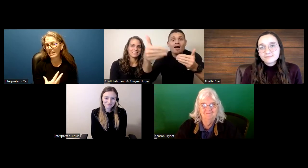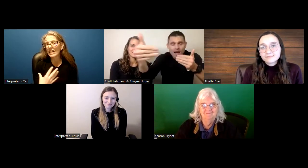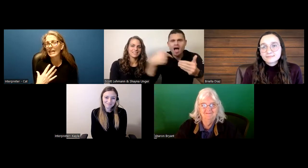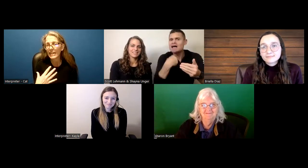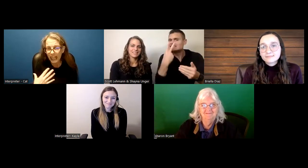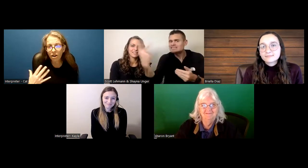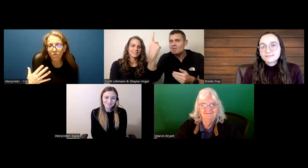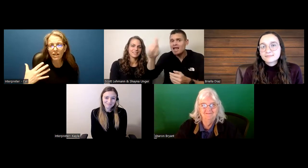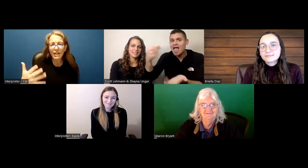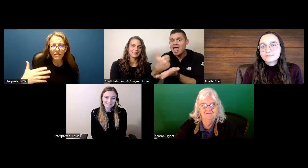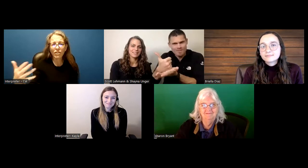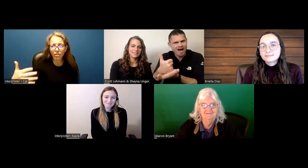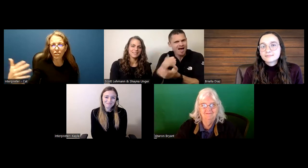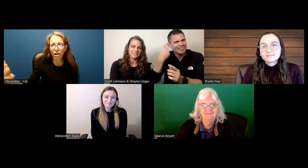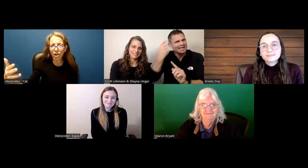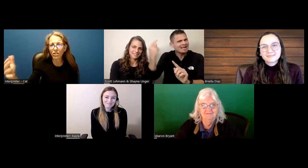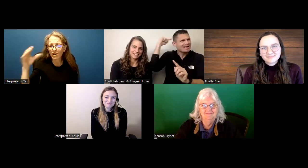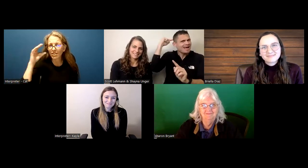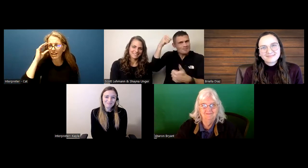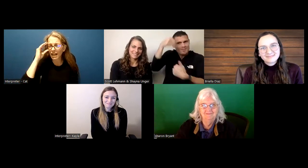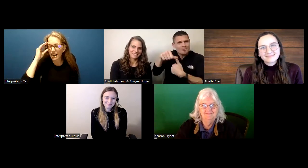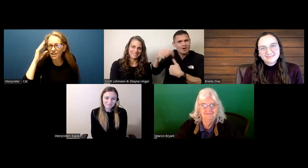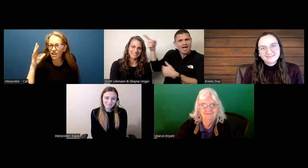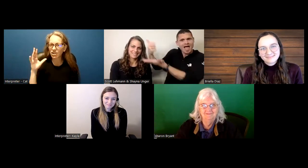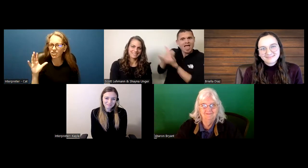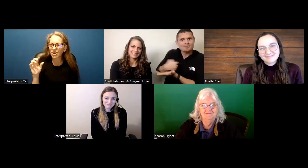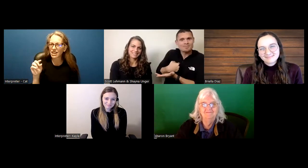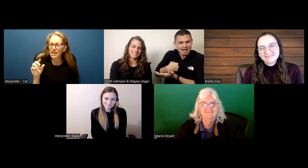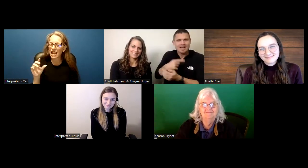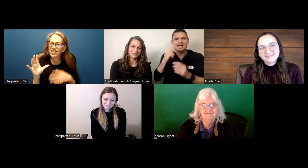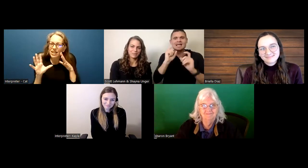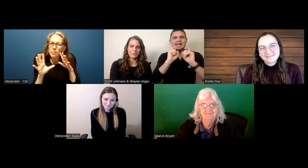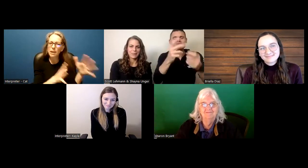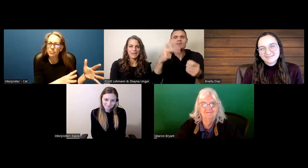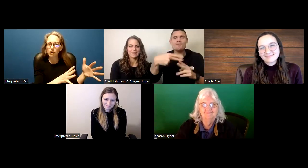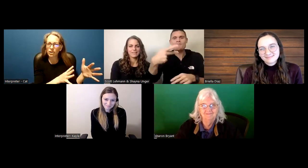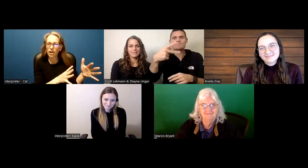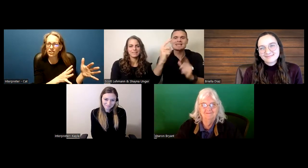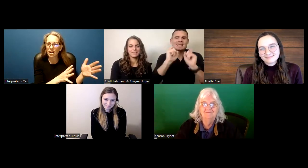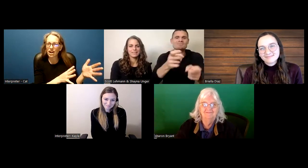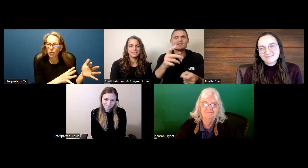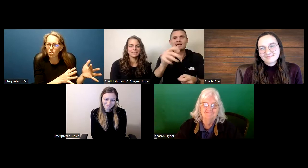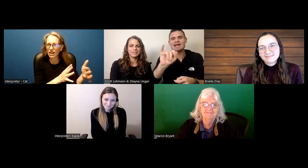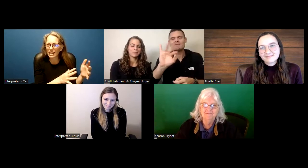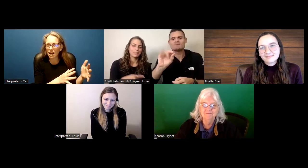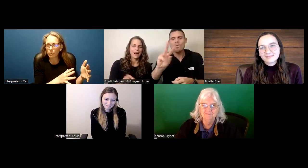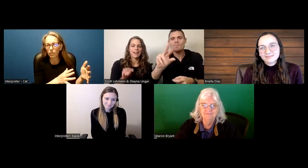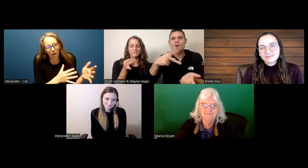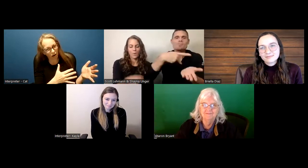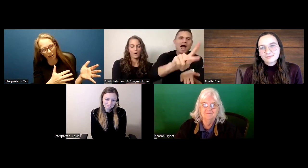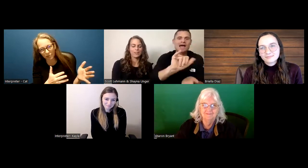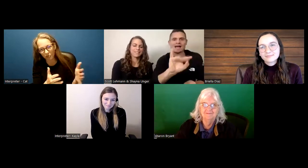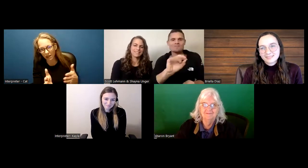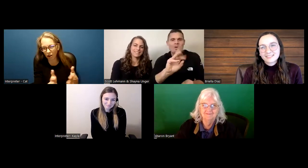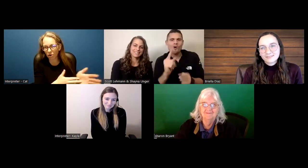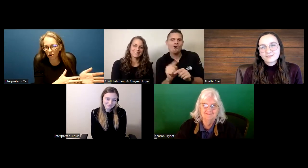did. Now, further along the line, you know, I was like, I see people on the side of the road, they need help. I'm like,